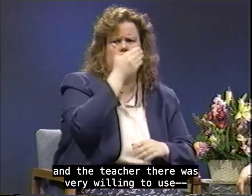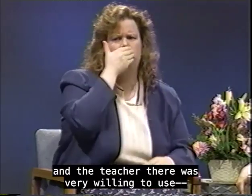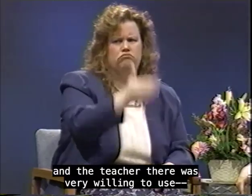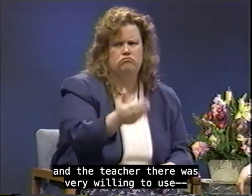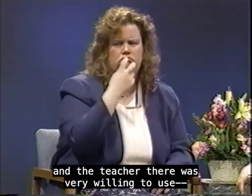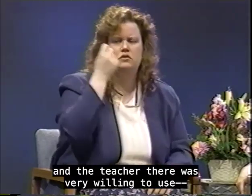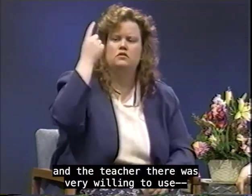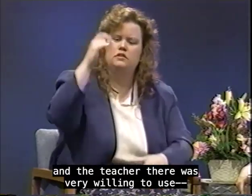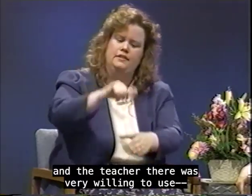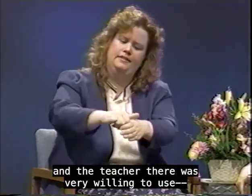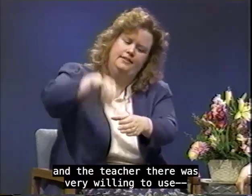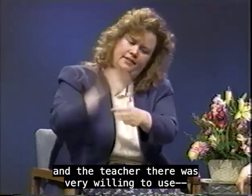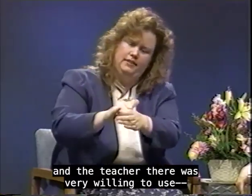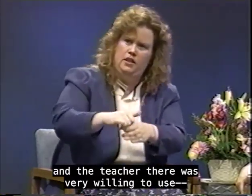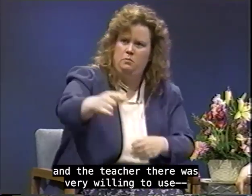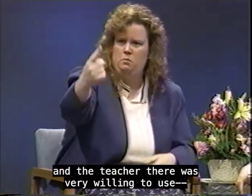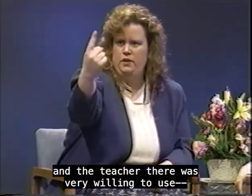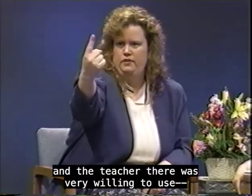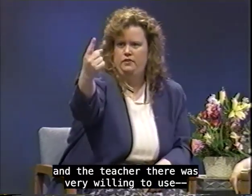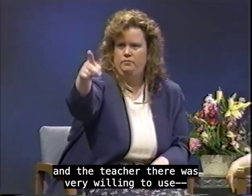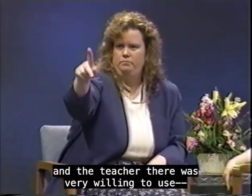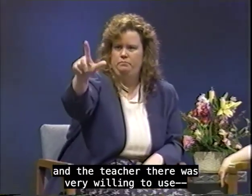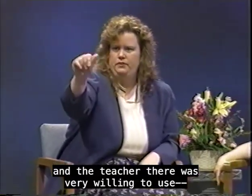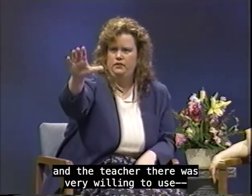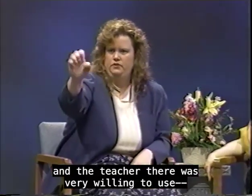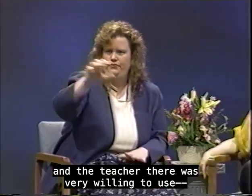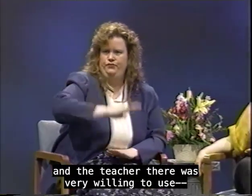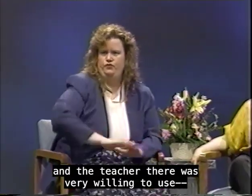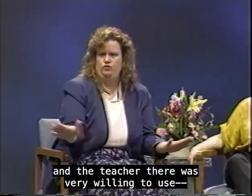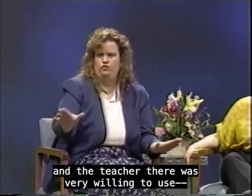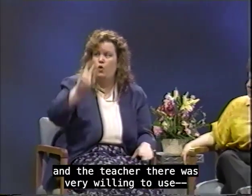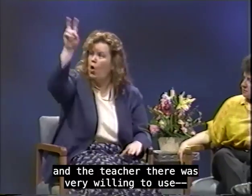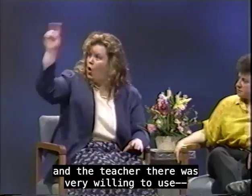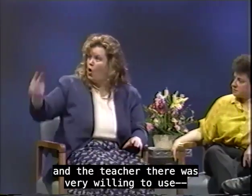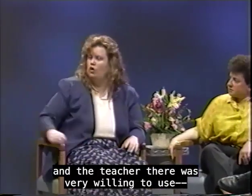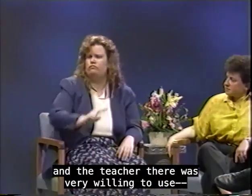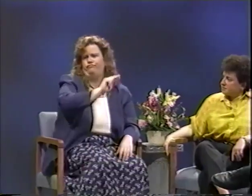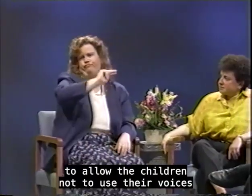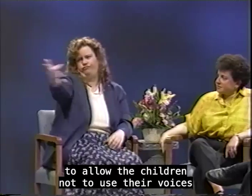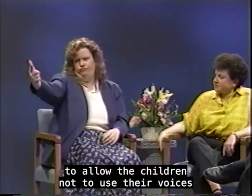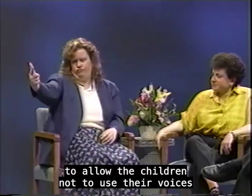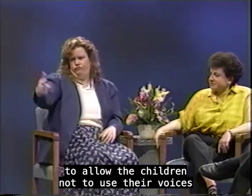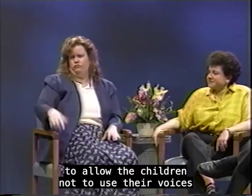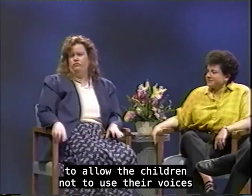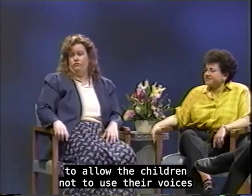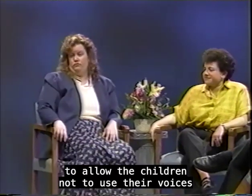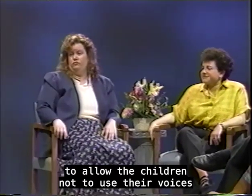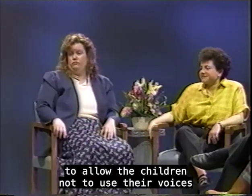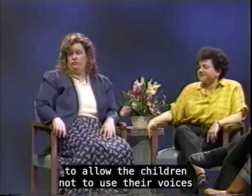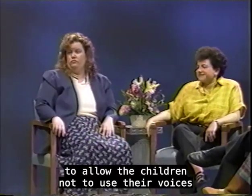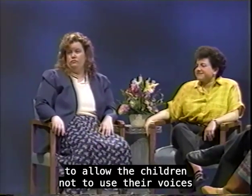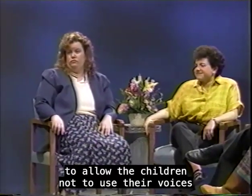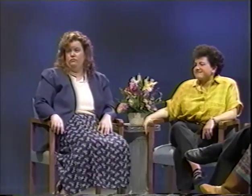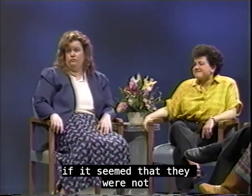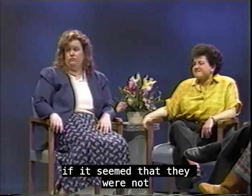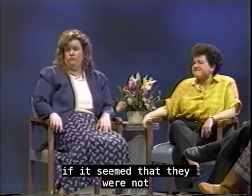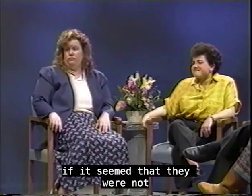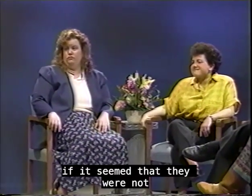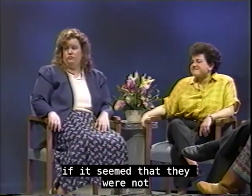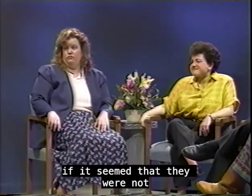and the teacher there was very willing to allow the children not to use their voices if it seemed that they were